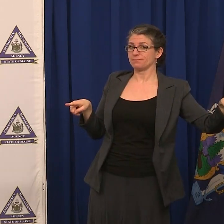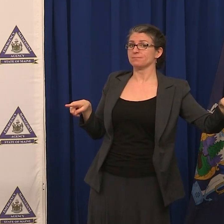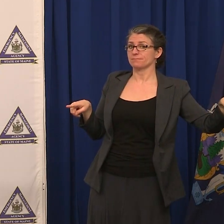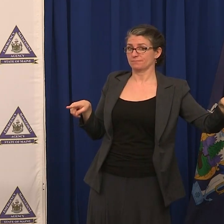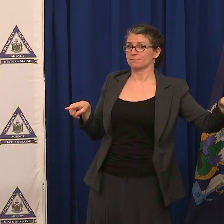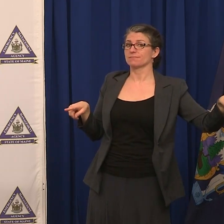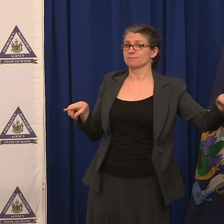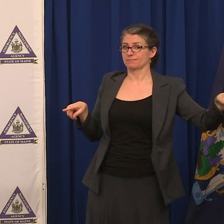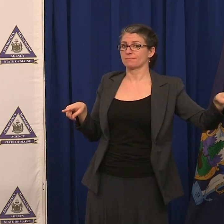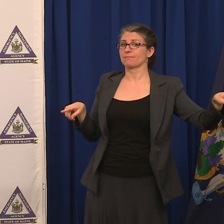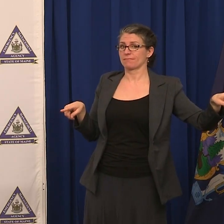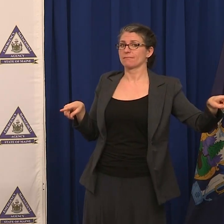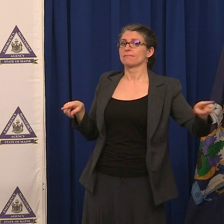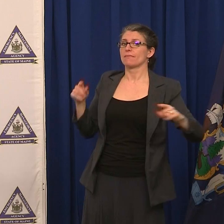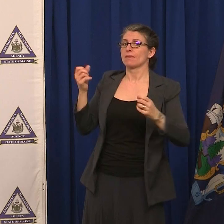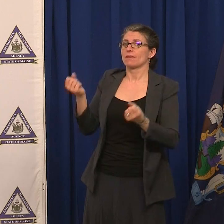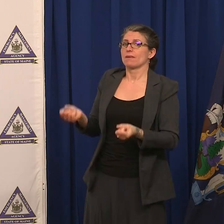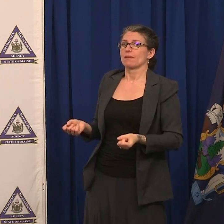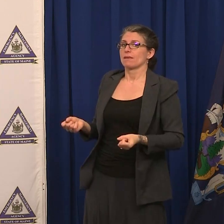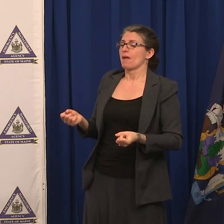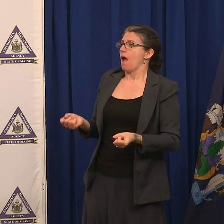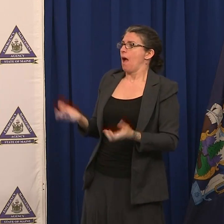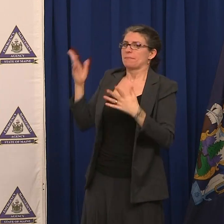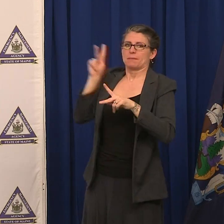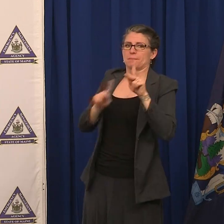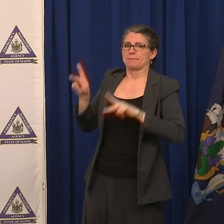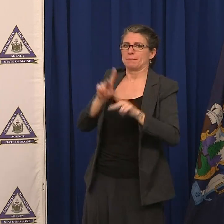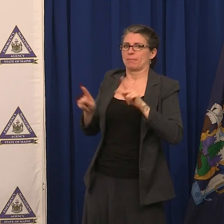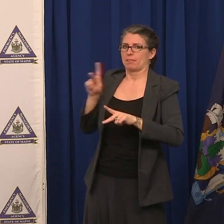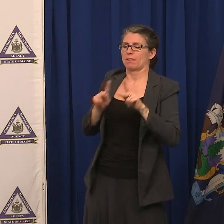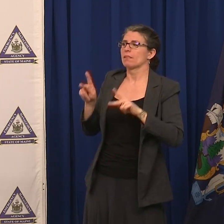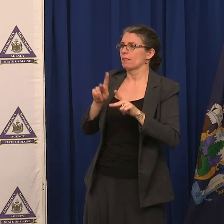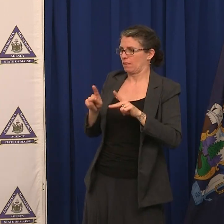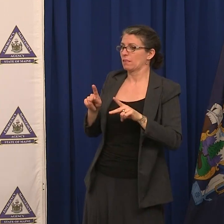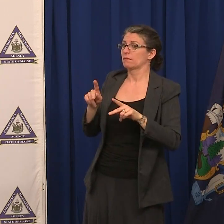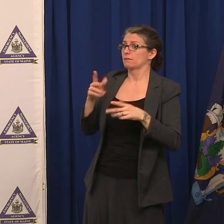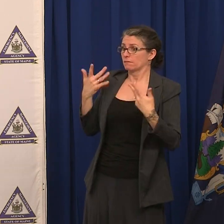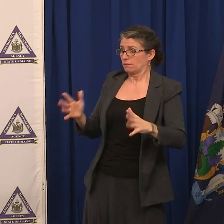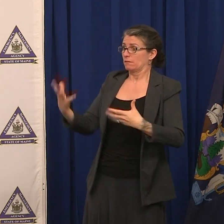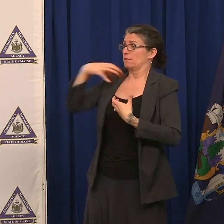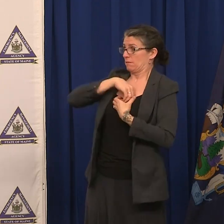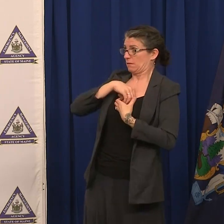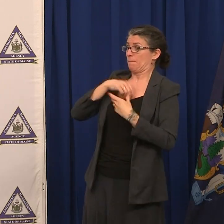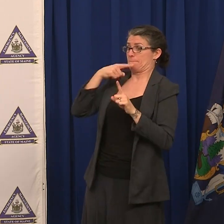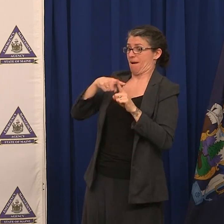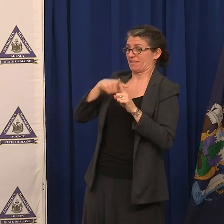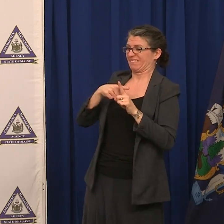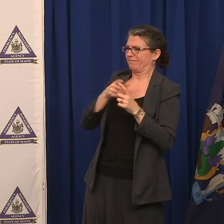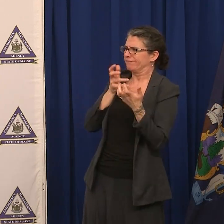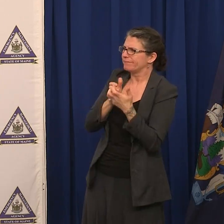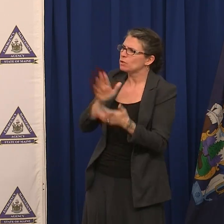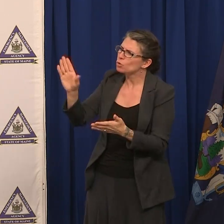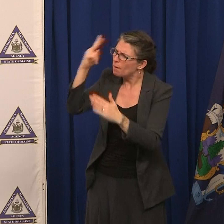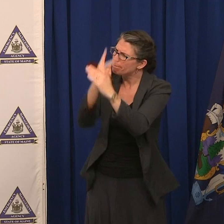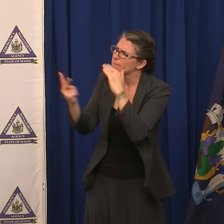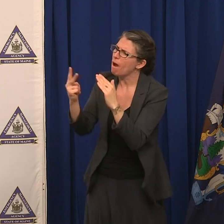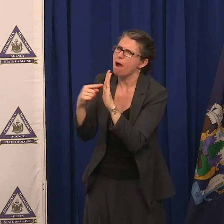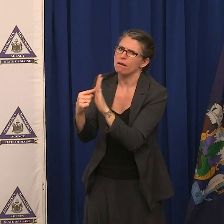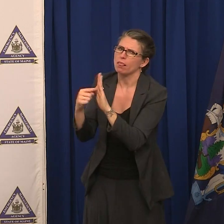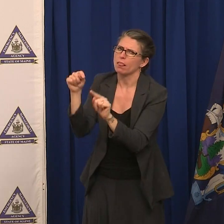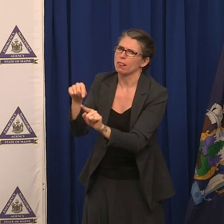any outbreak scenarios, as we've talked about, there's always a part of the iceberg that we don't see. And with